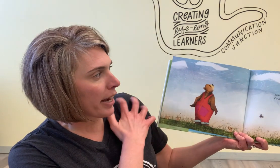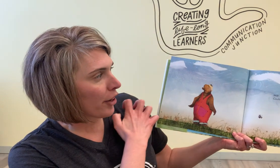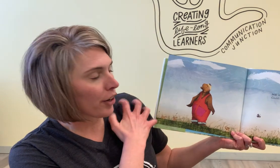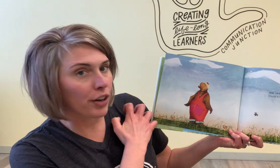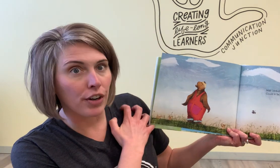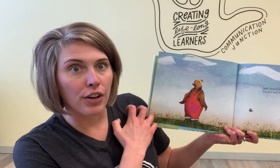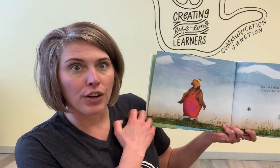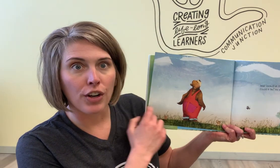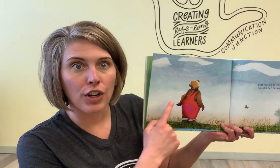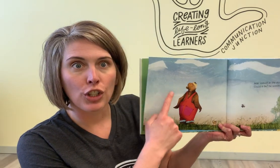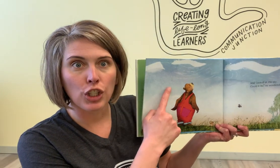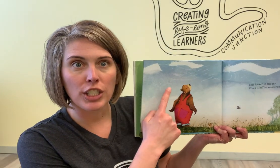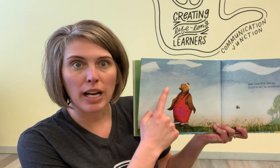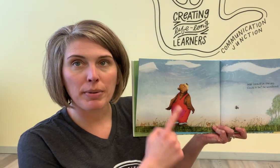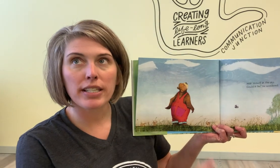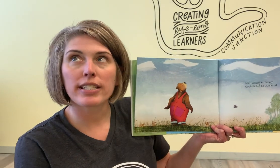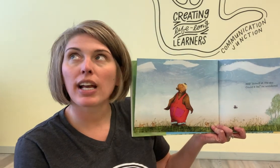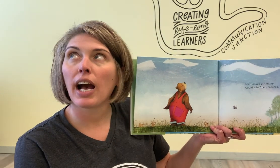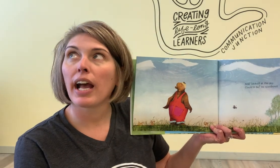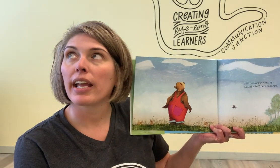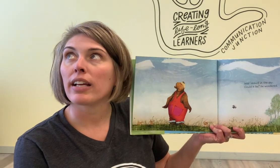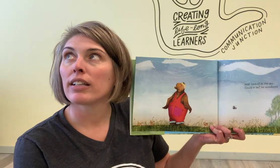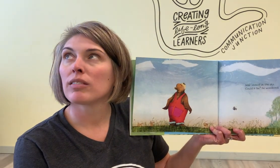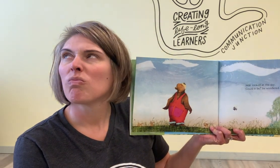Bear looked up at the sky.